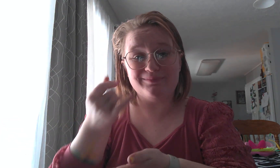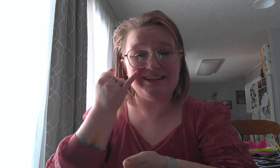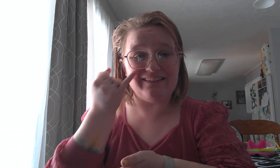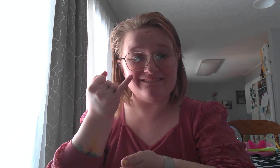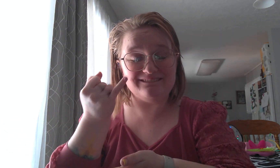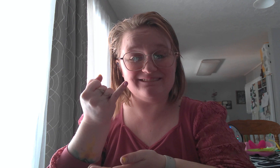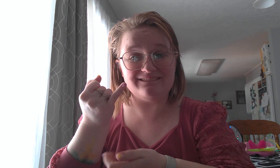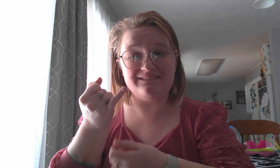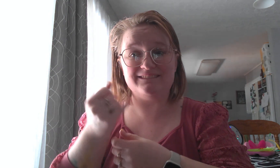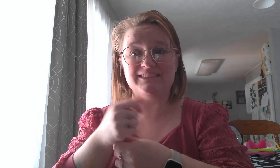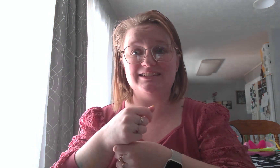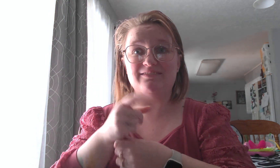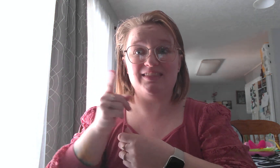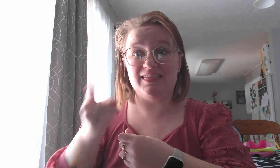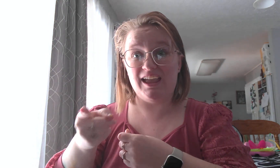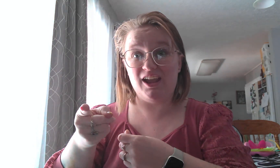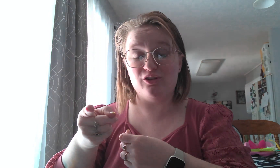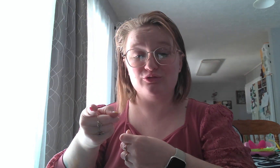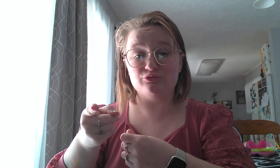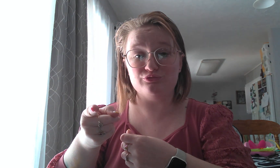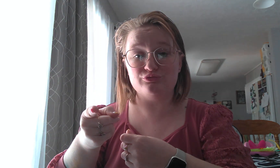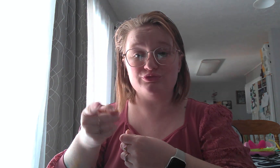any other variety, and help them